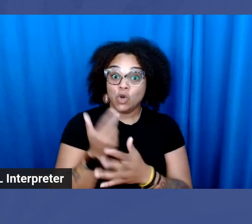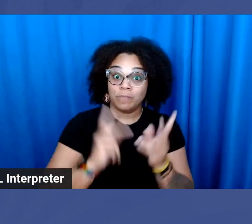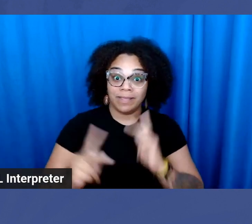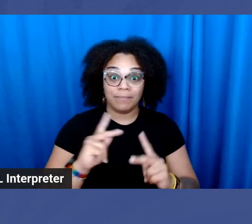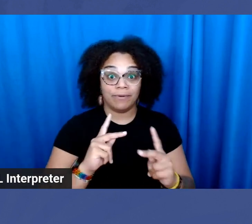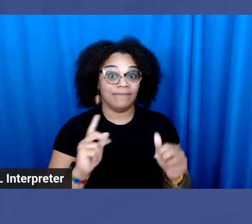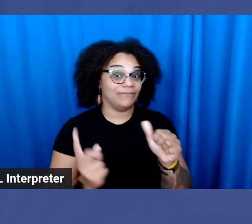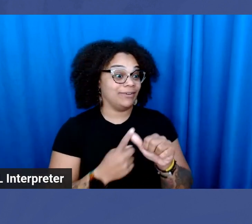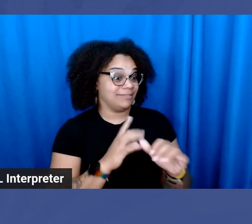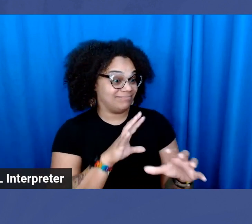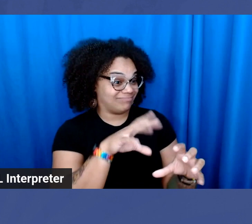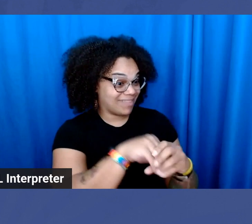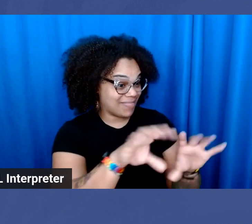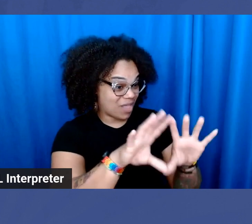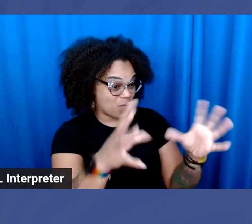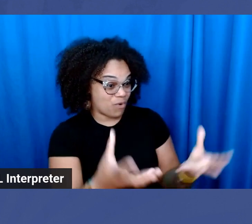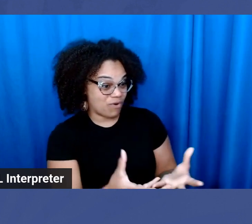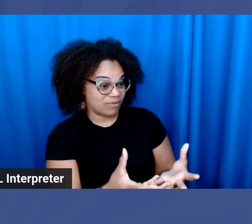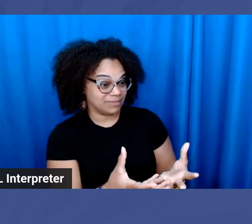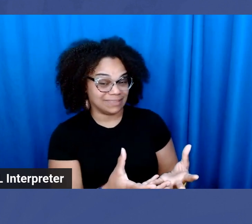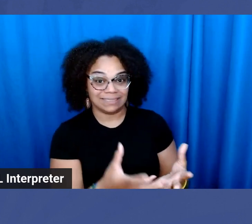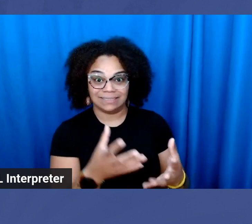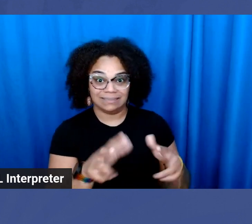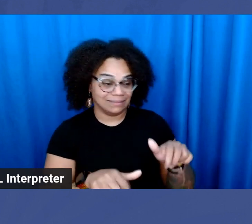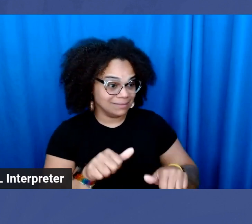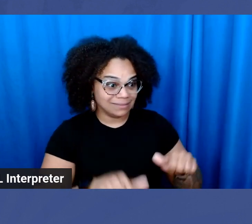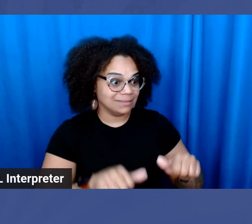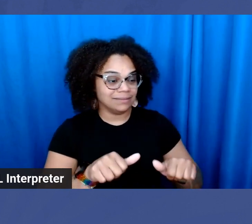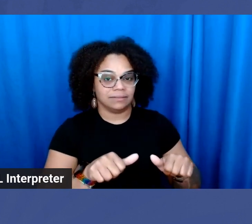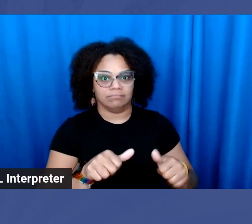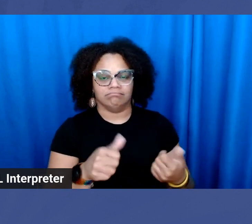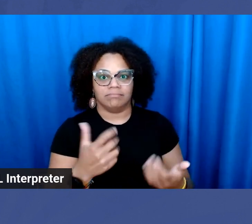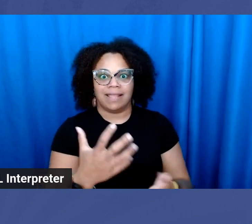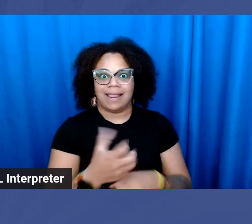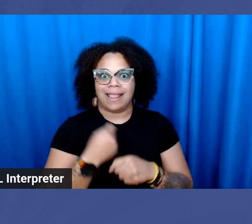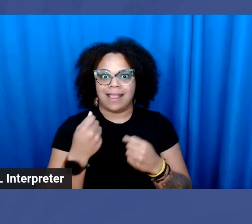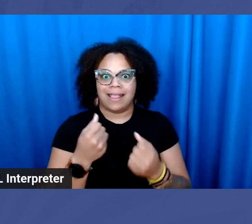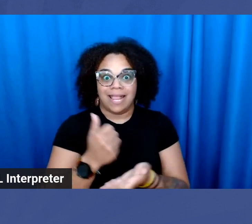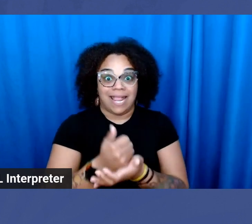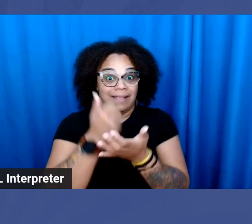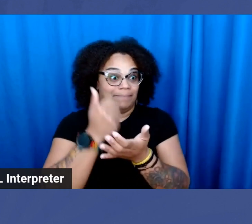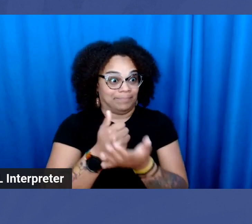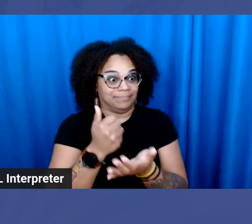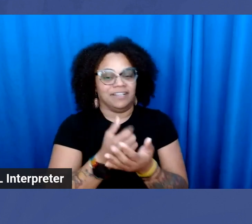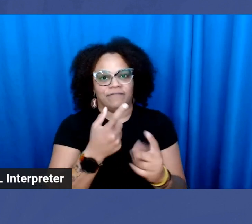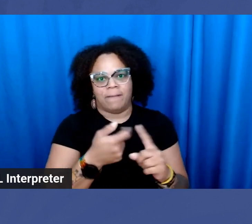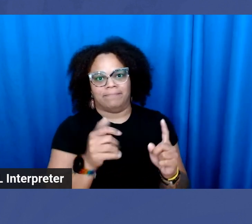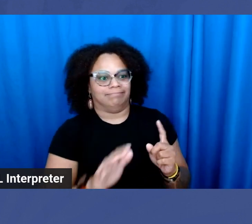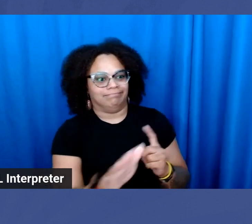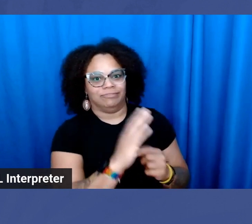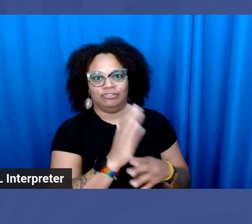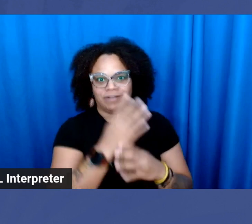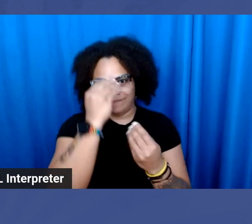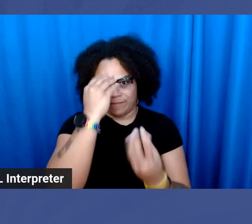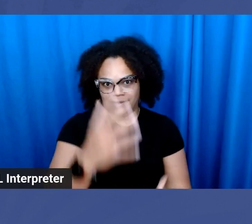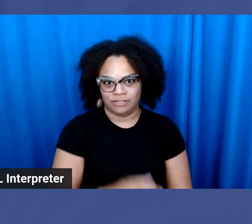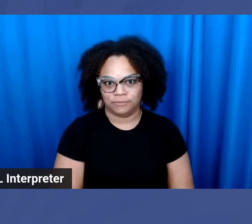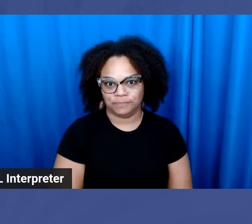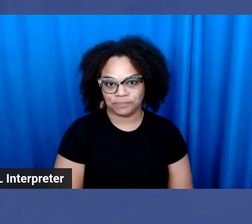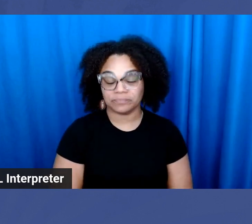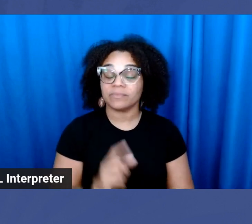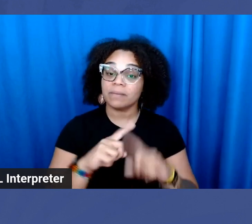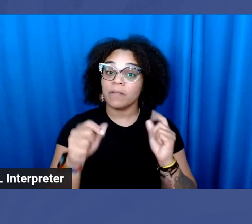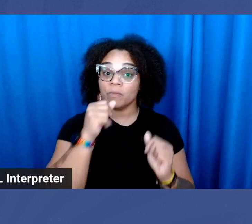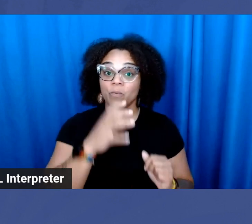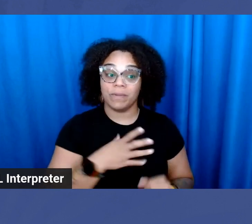world, I think that was the most valuable thing that could be offered to them. However, women at the dungeon could